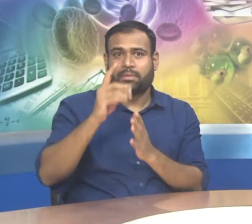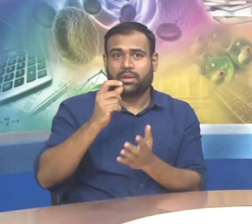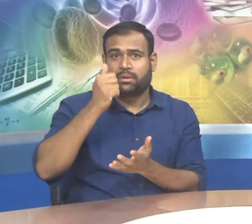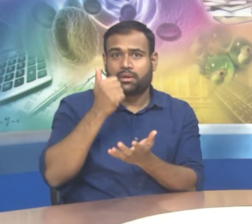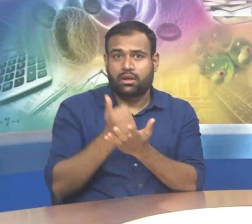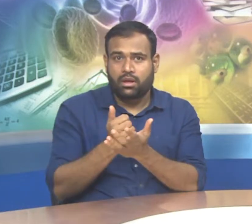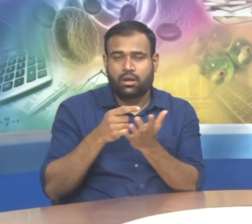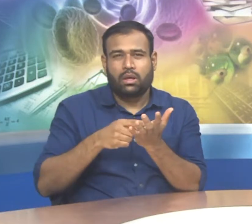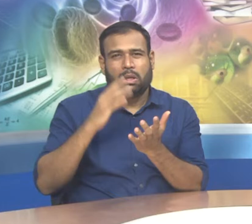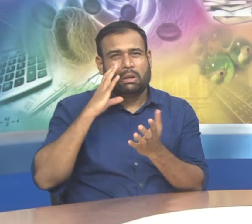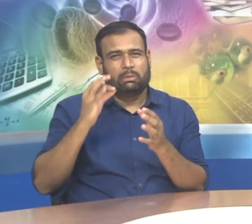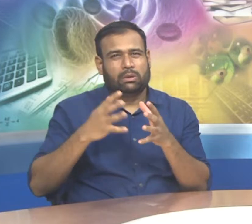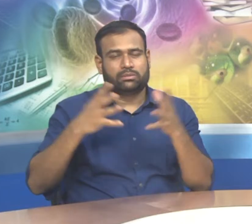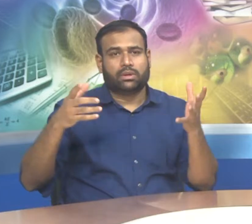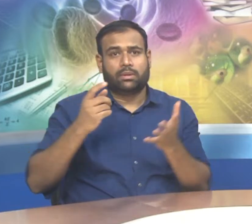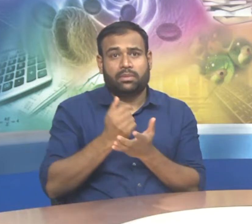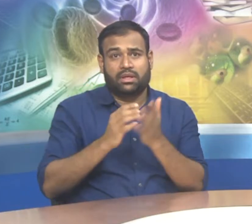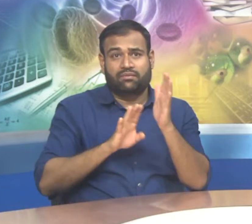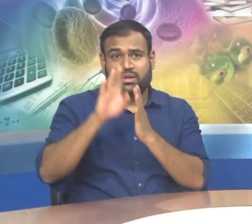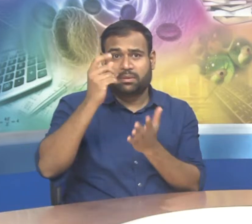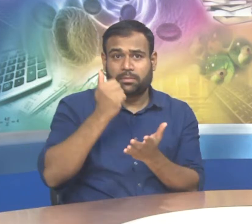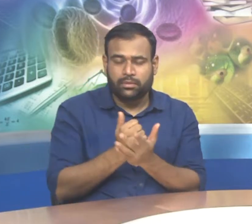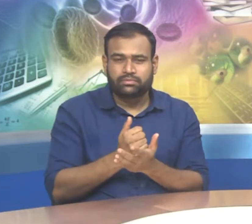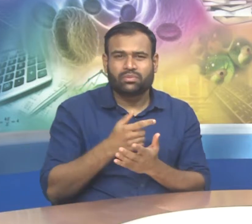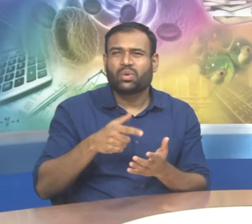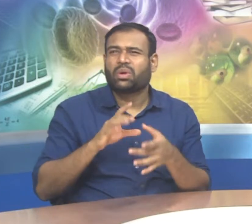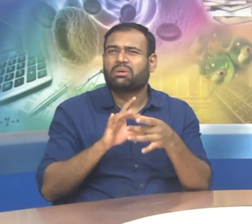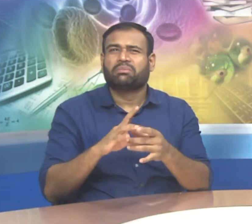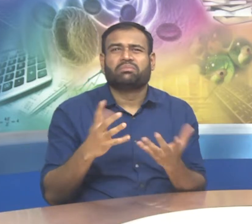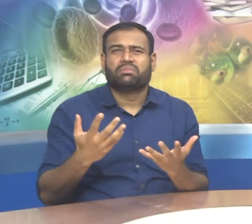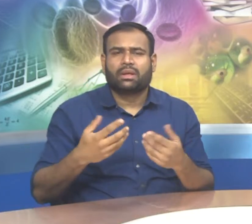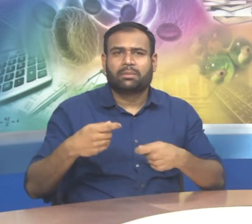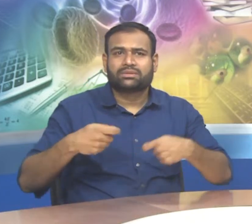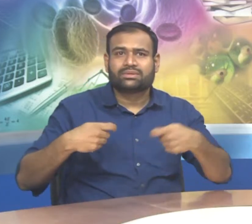Now let us understand what is development bank.